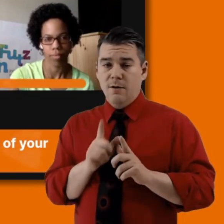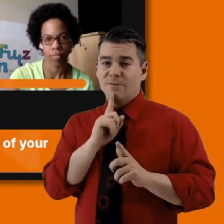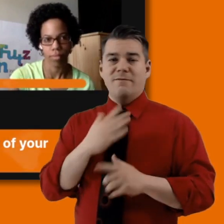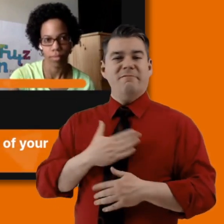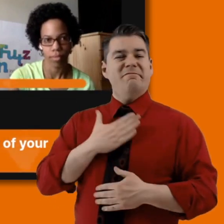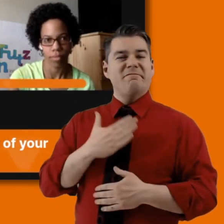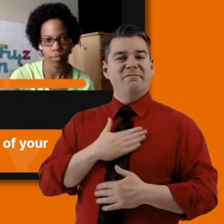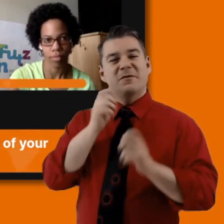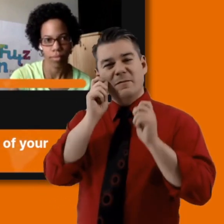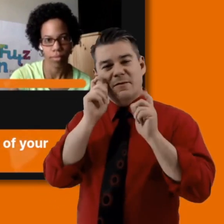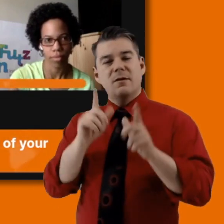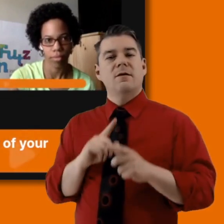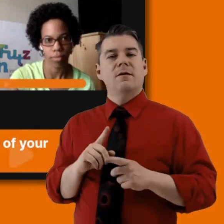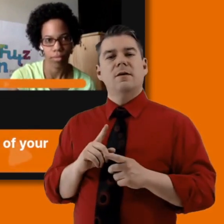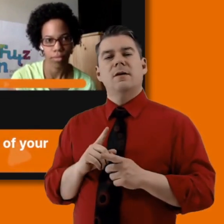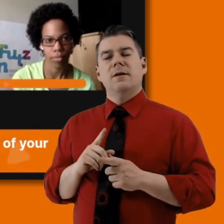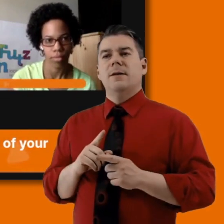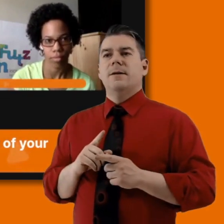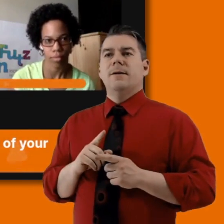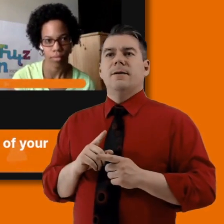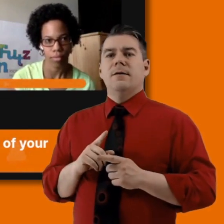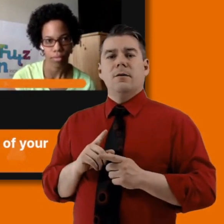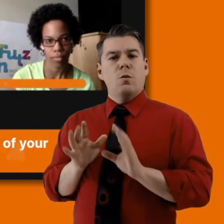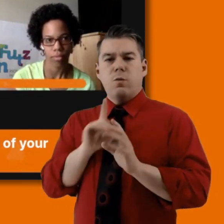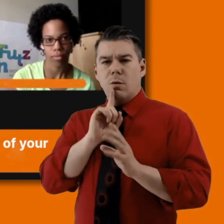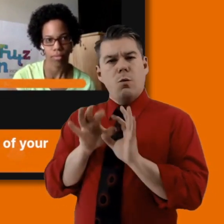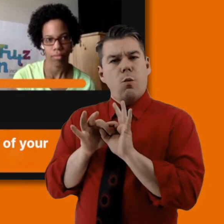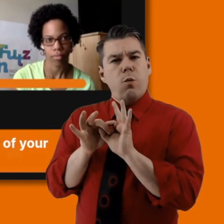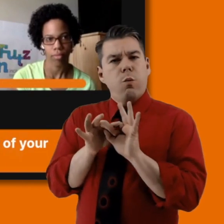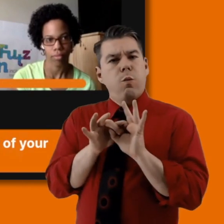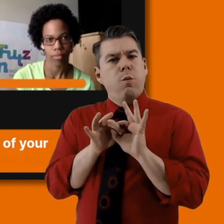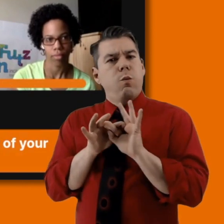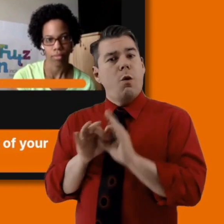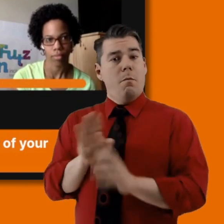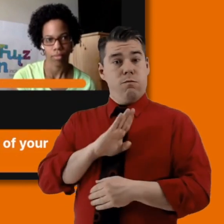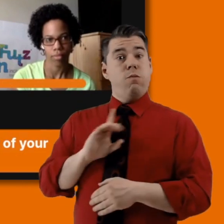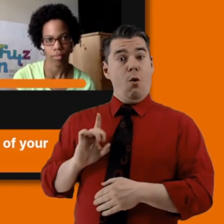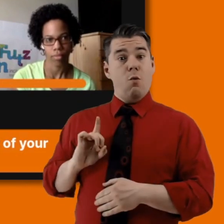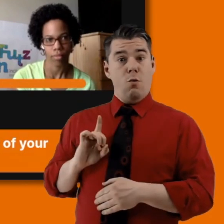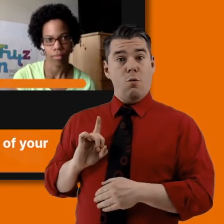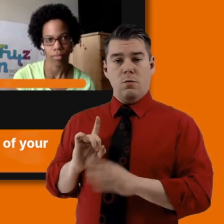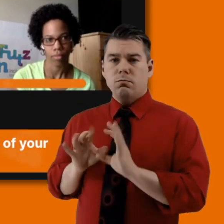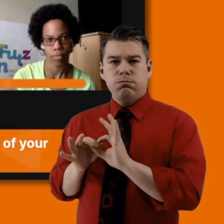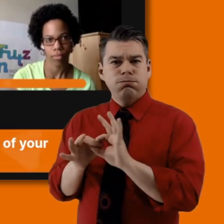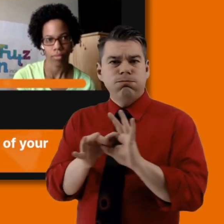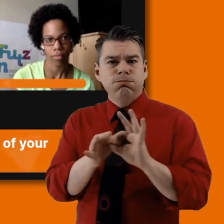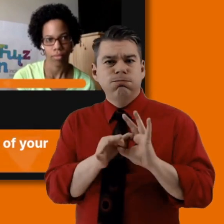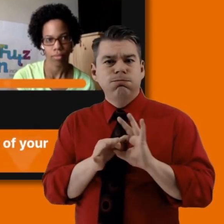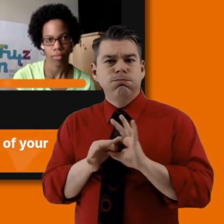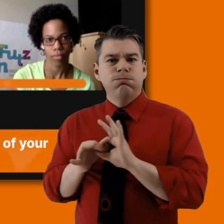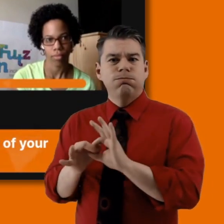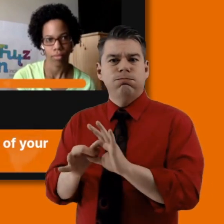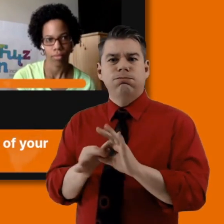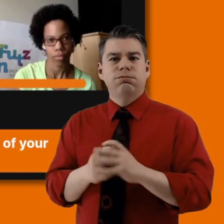pleasantly surprised about how close and collaborative the board is.